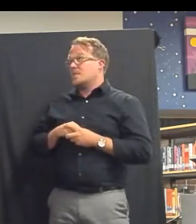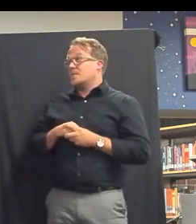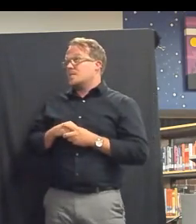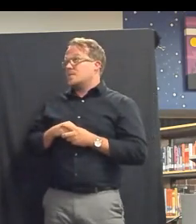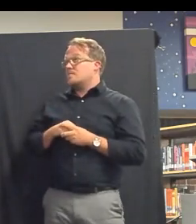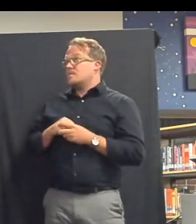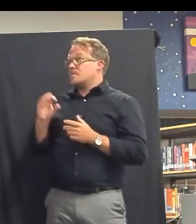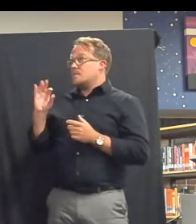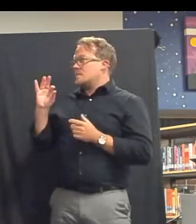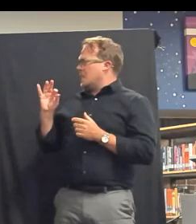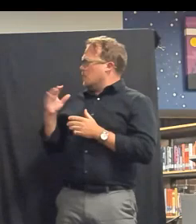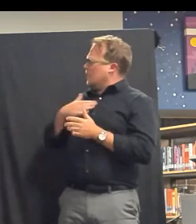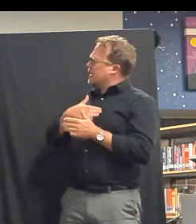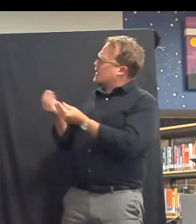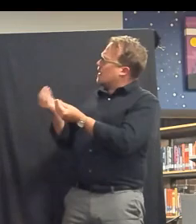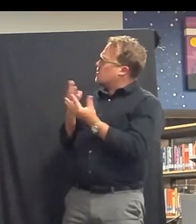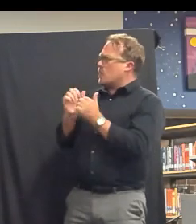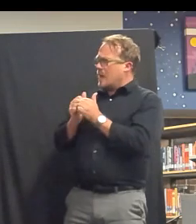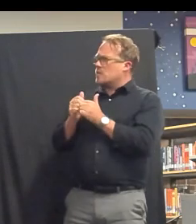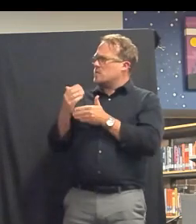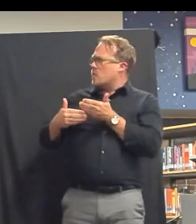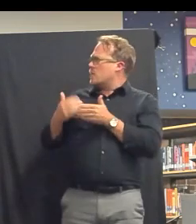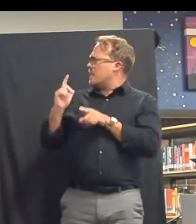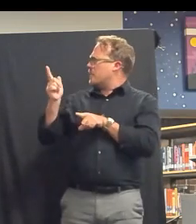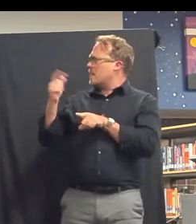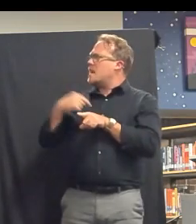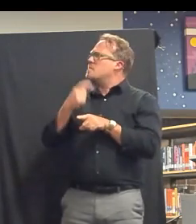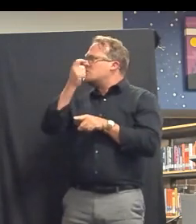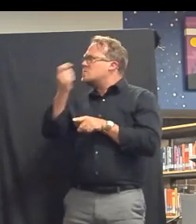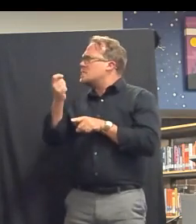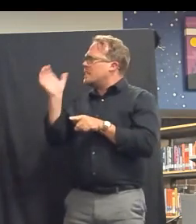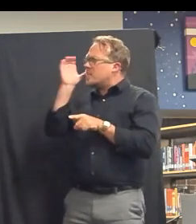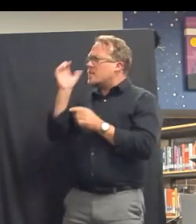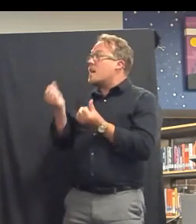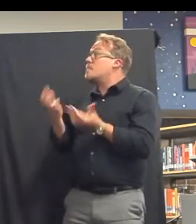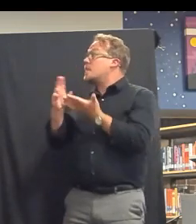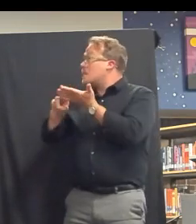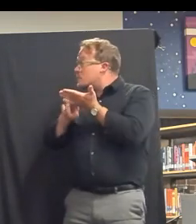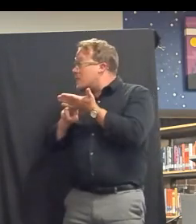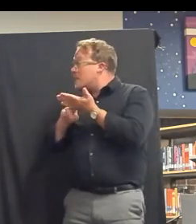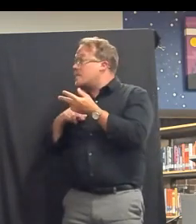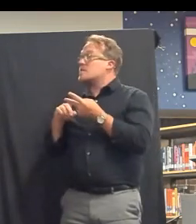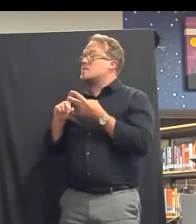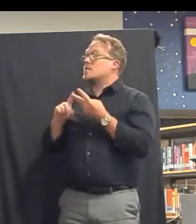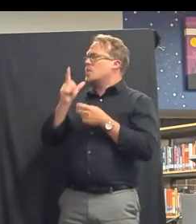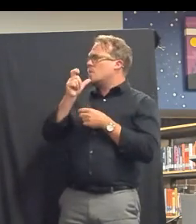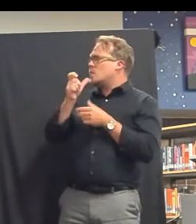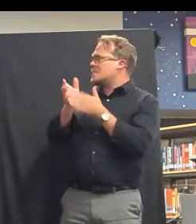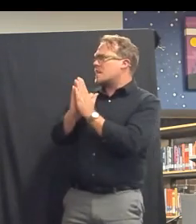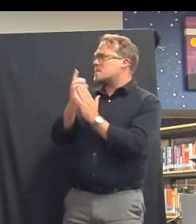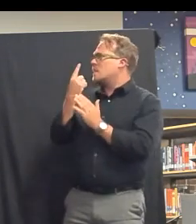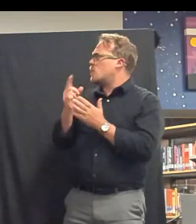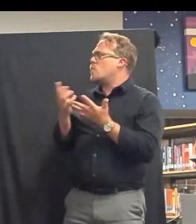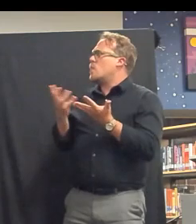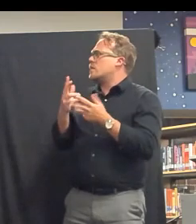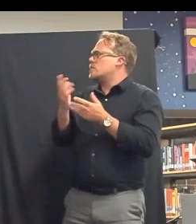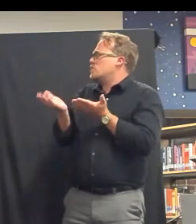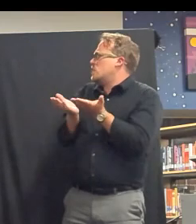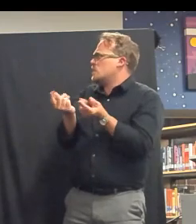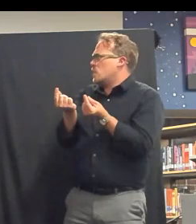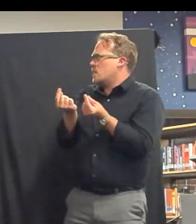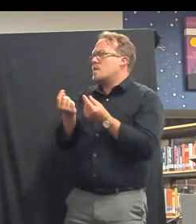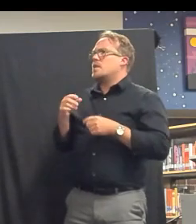goes. And if you keep us posted too, I'd be interested how many contracts and who's asking for services,